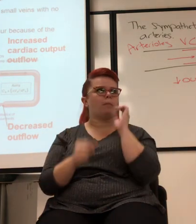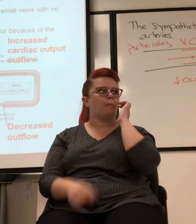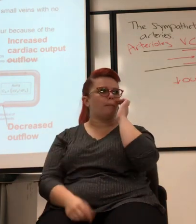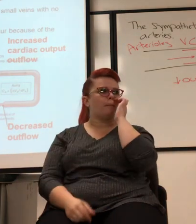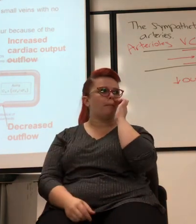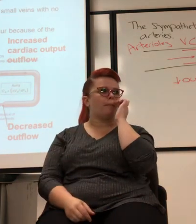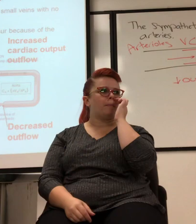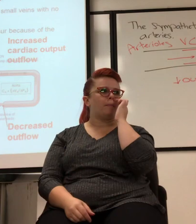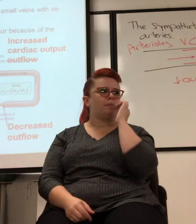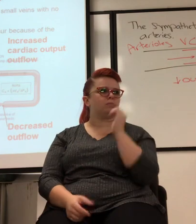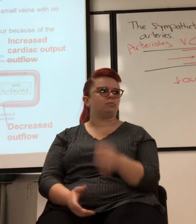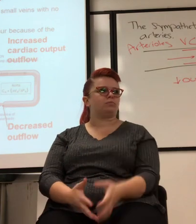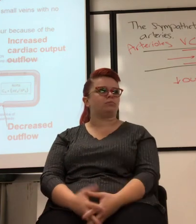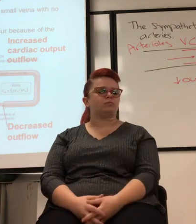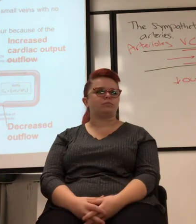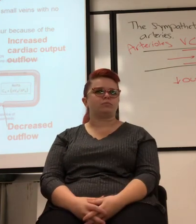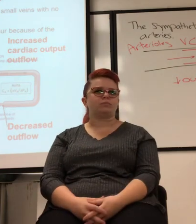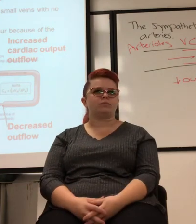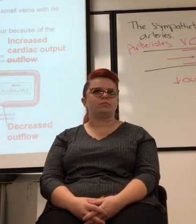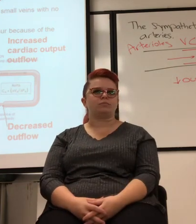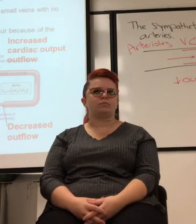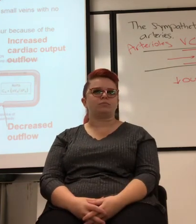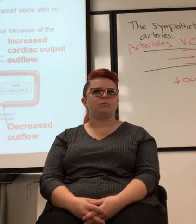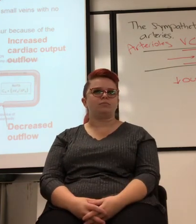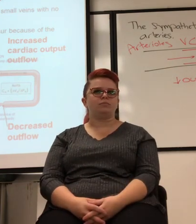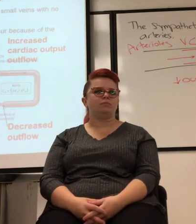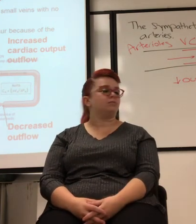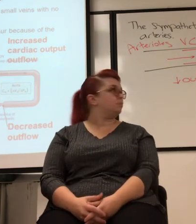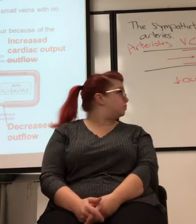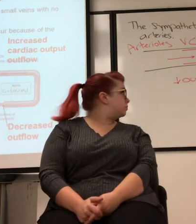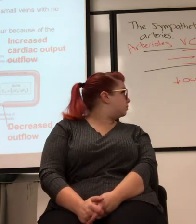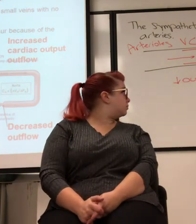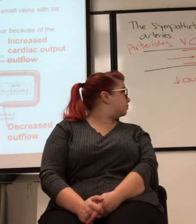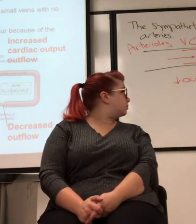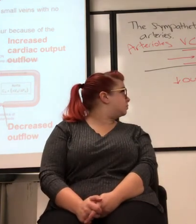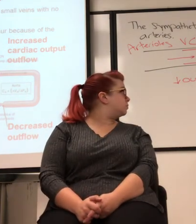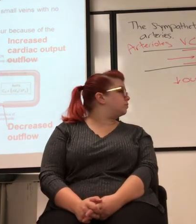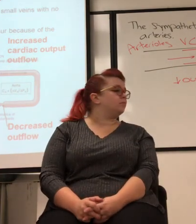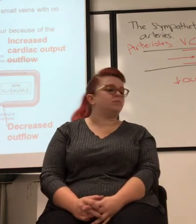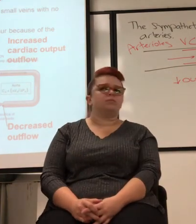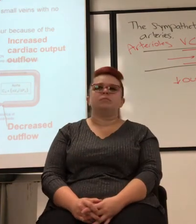And just kind of go like that.